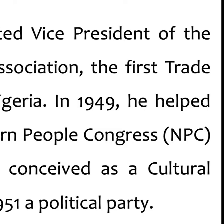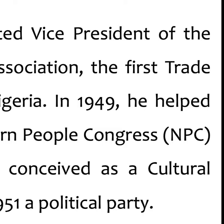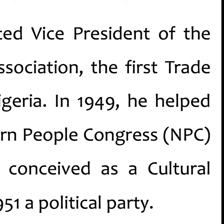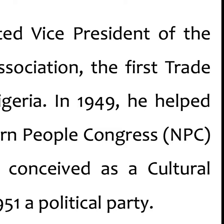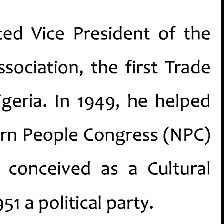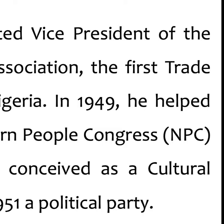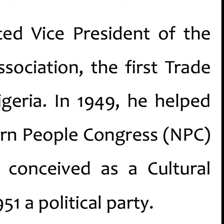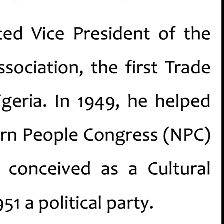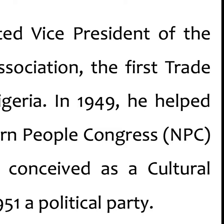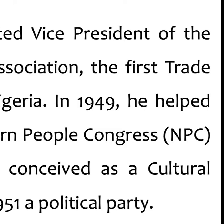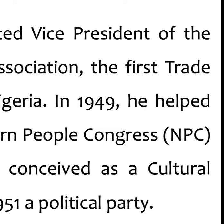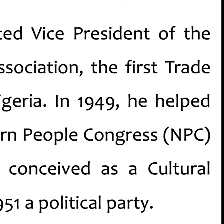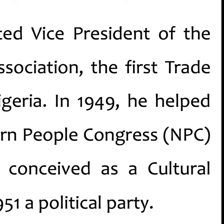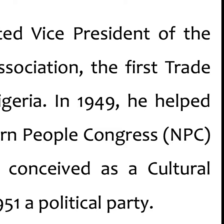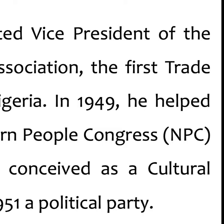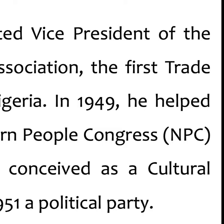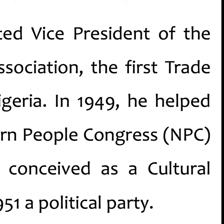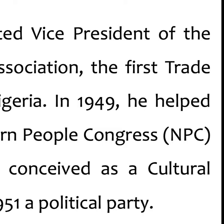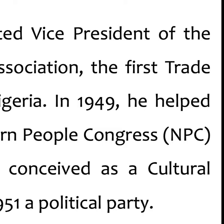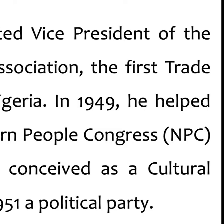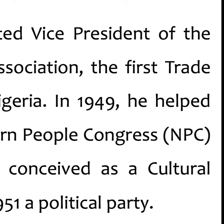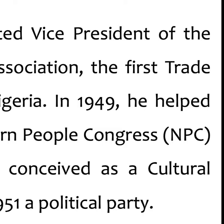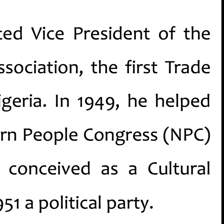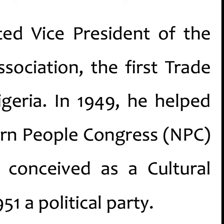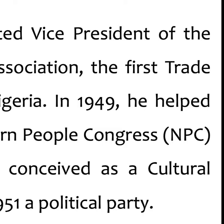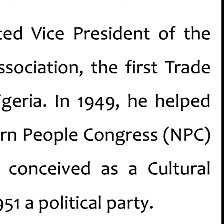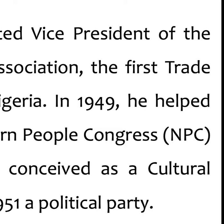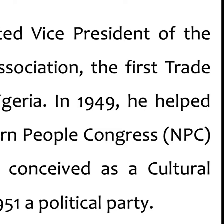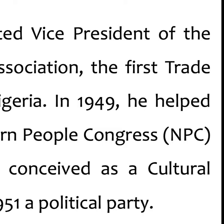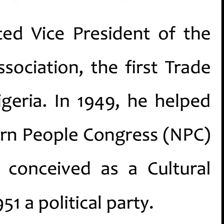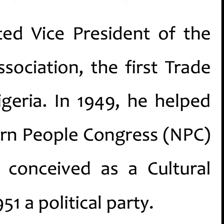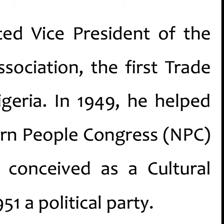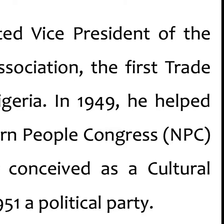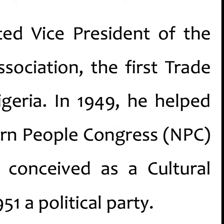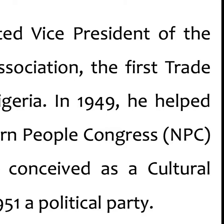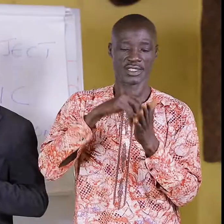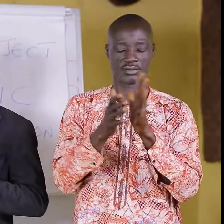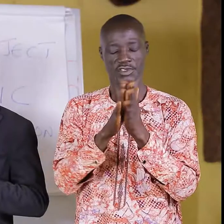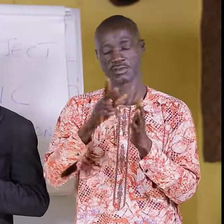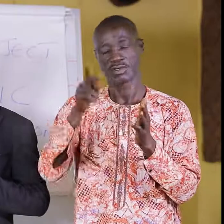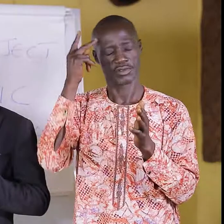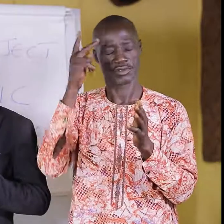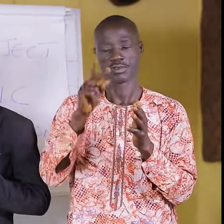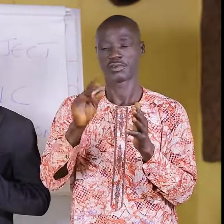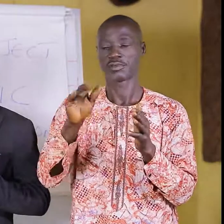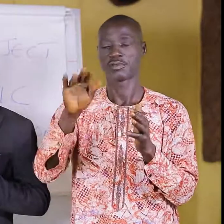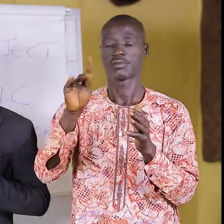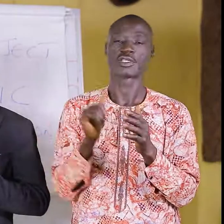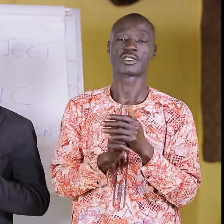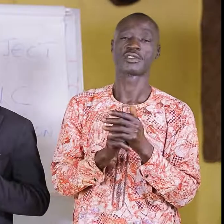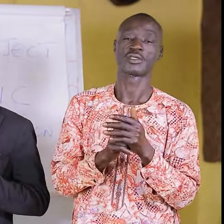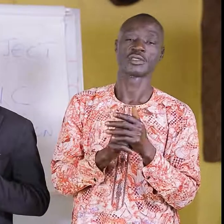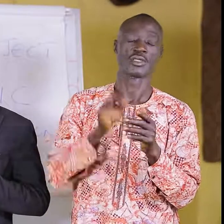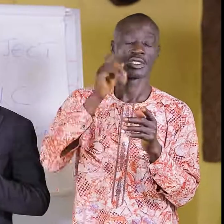conceived as a cultural organization, but by 1951, a political party. So we can see that from a